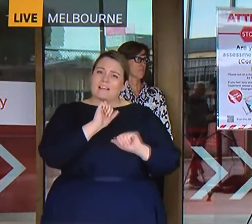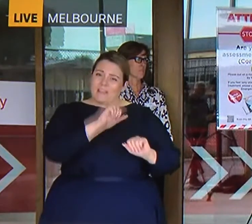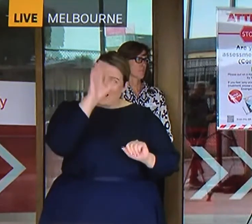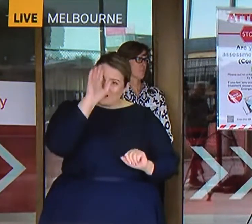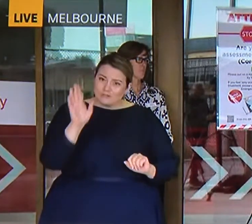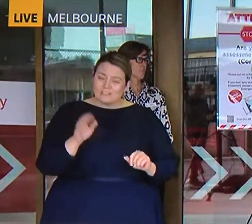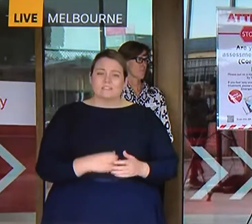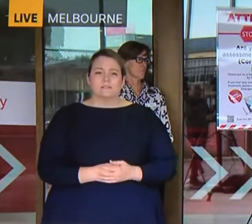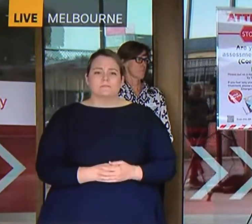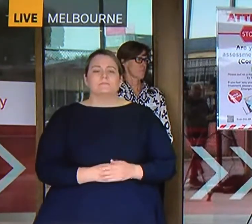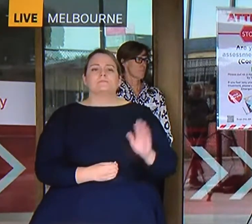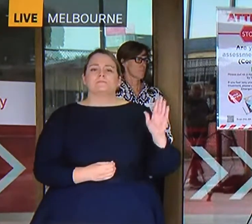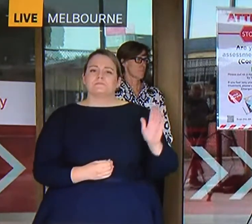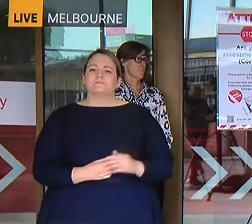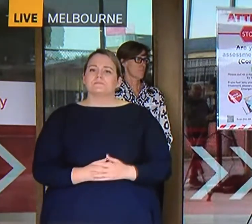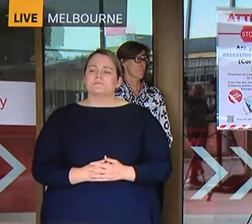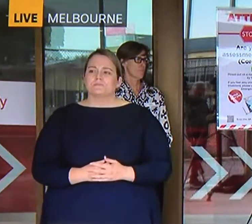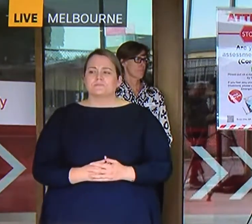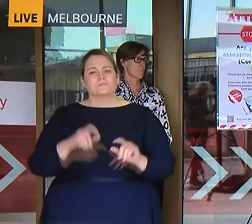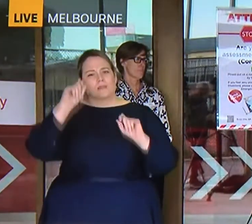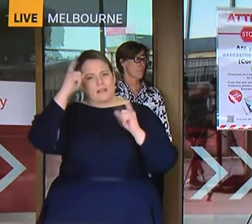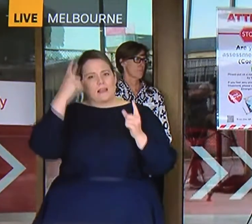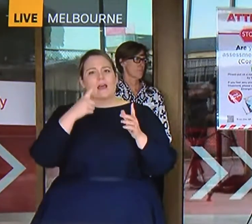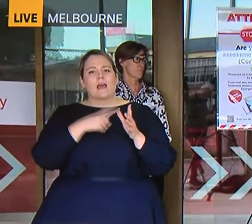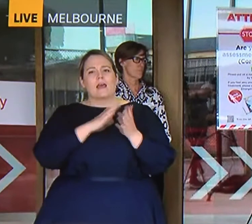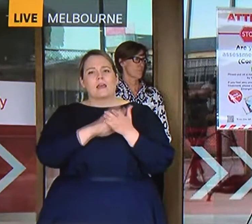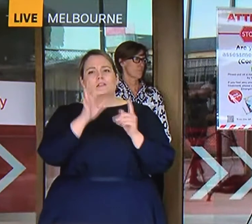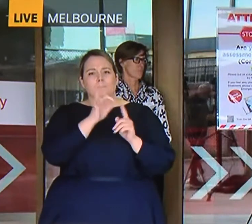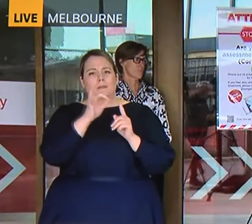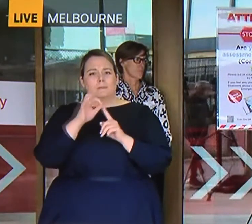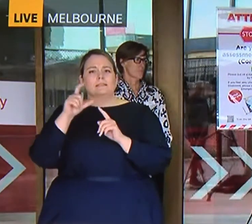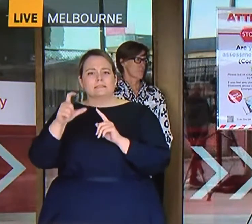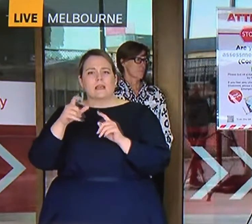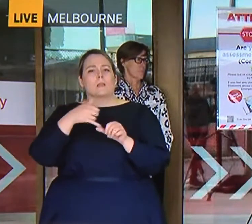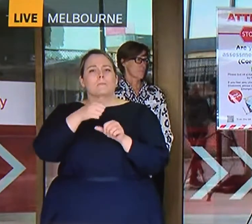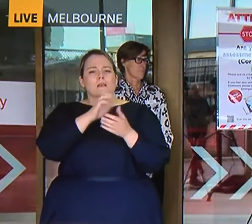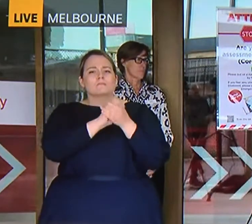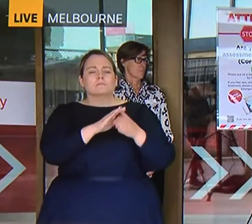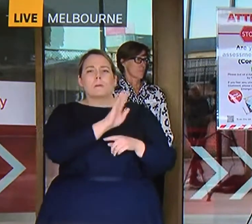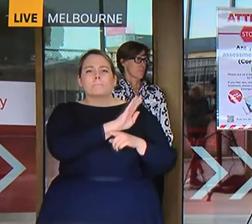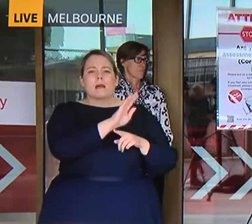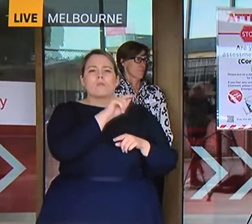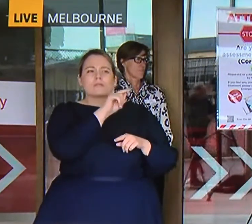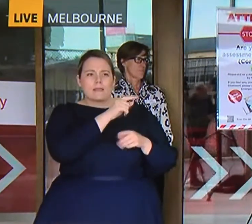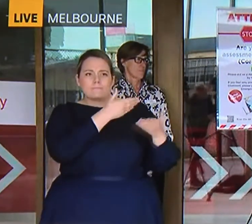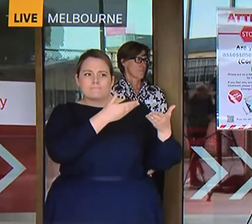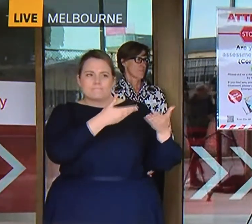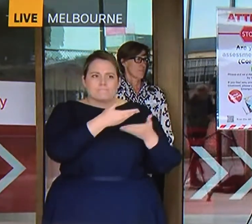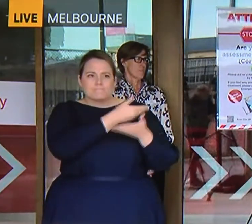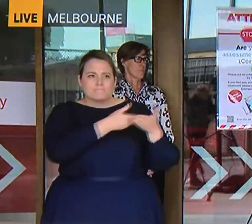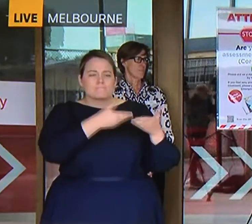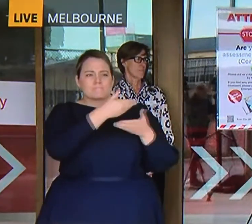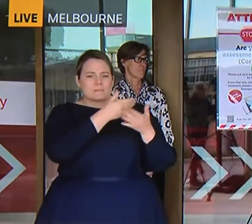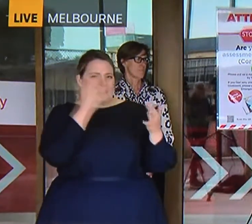Look, I understand that AHPPC, or the Medical Expert Panel, is considering issues